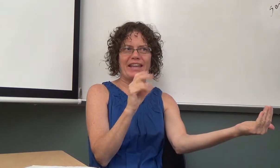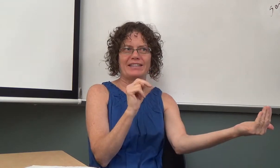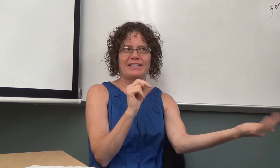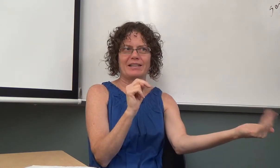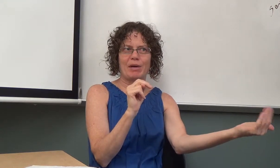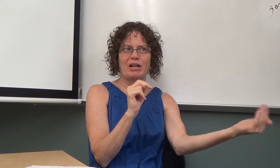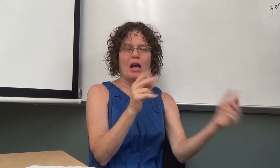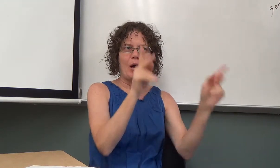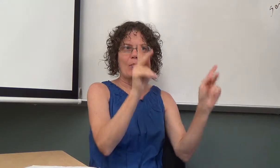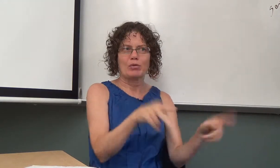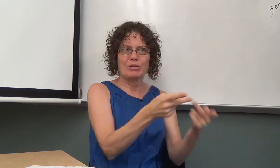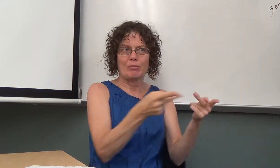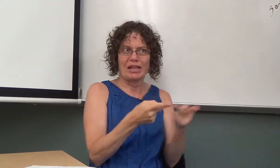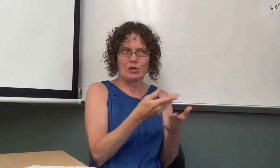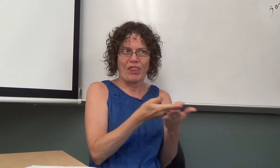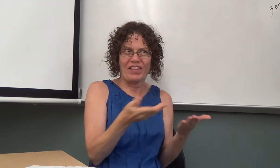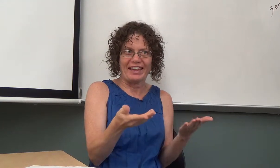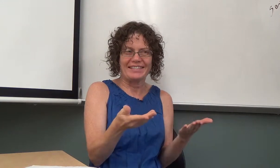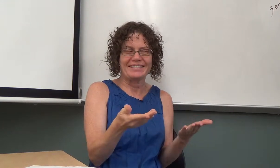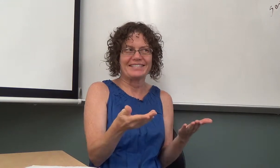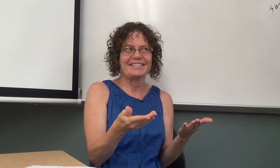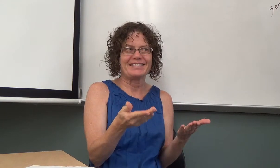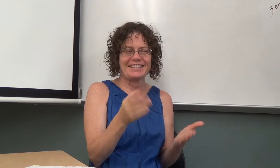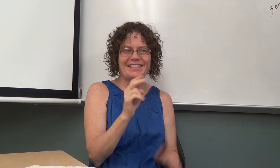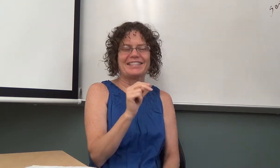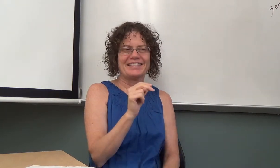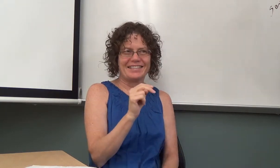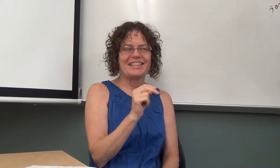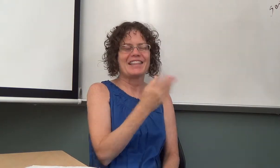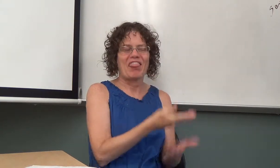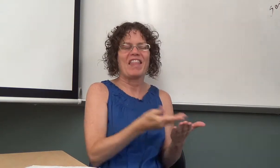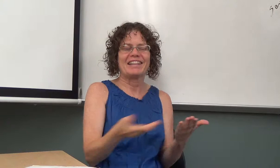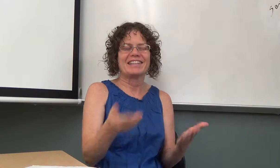isn't it? Yeah, A it's a symbol. thing. It is a thing. So It's it's a a noun. noun. There we go.